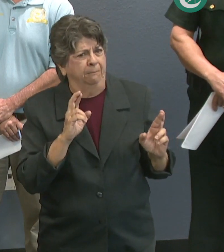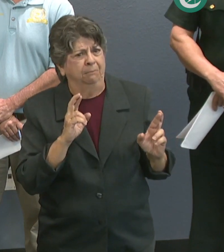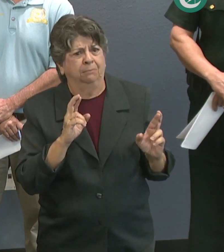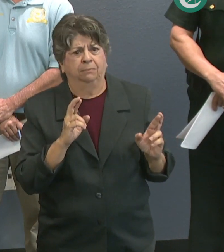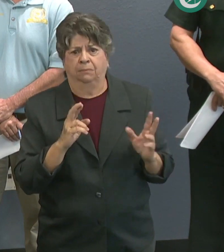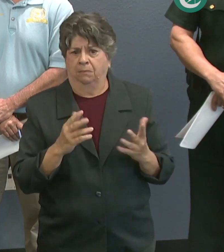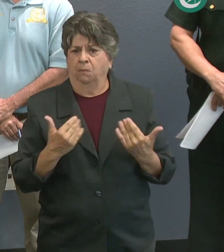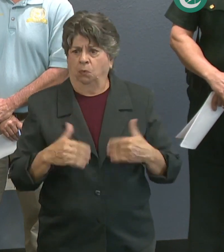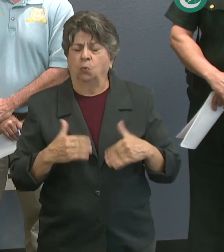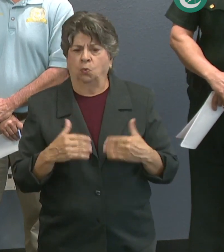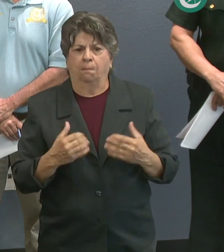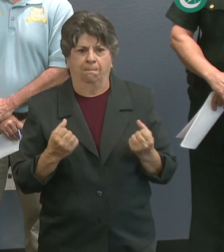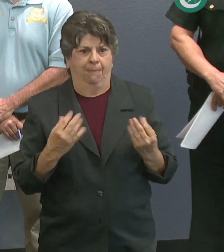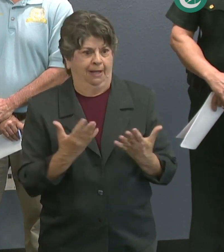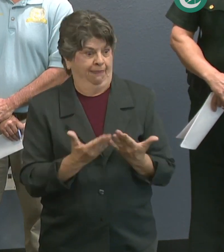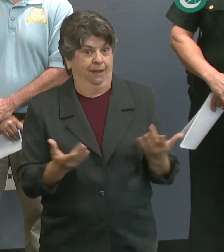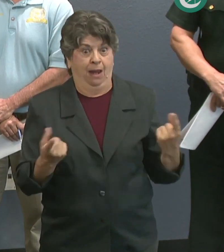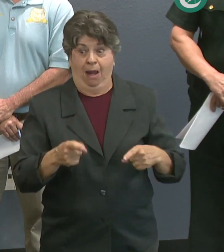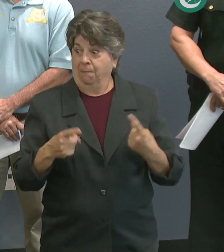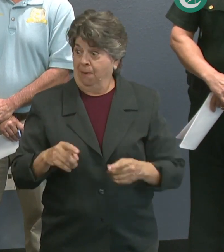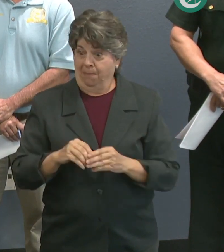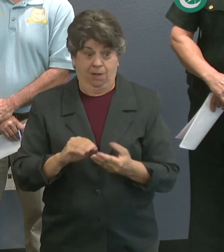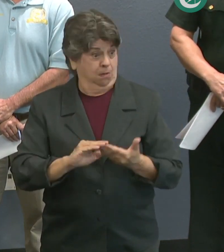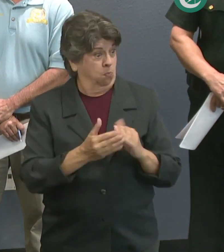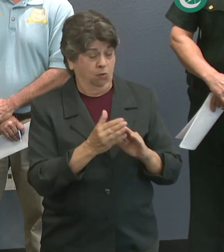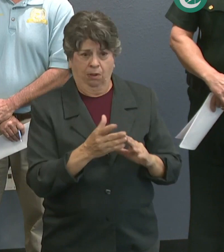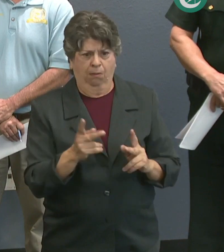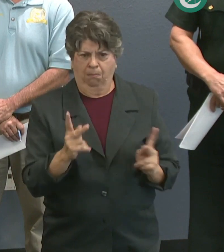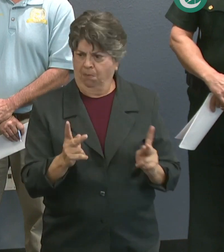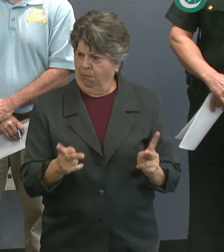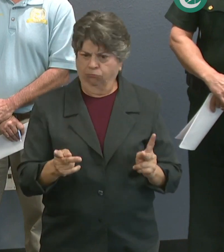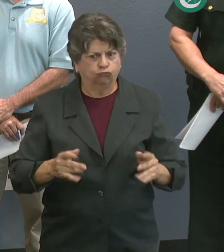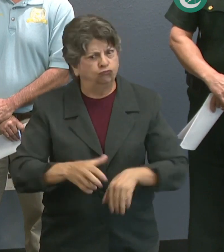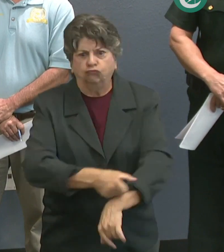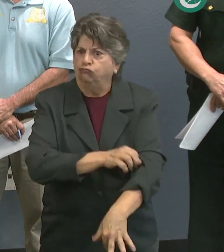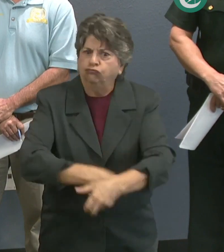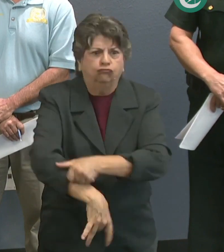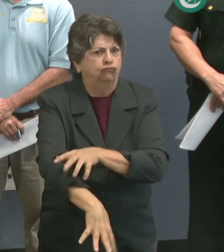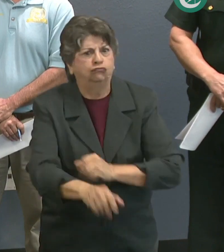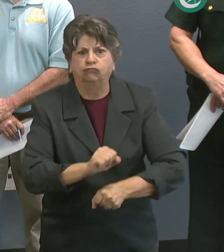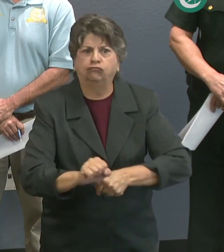Let's look out for one another, and if you have a resource, bring it to the table. If you have a need, let us know.